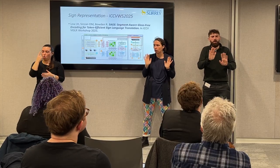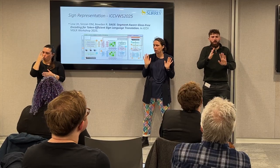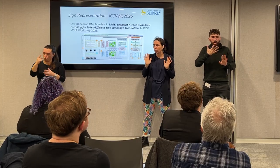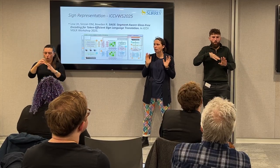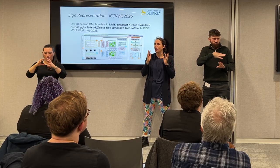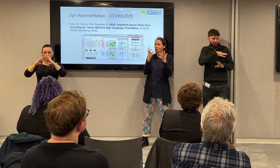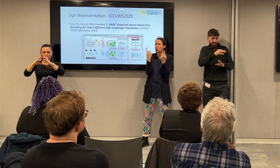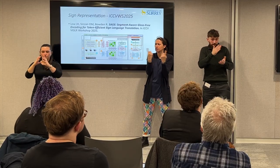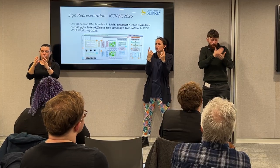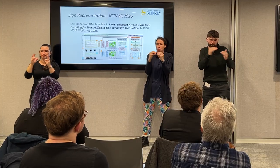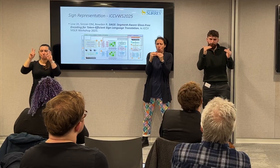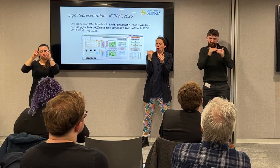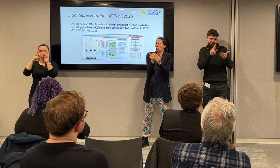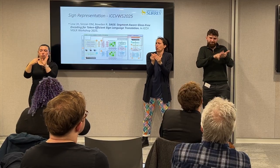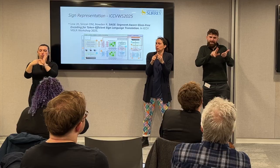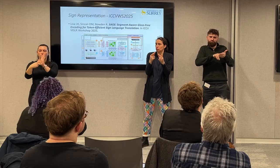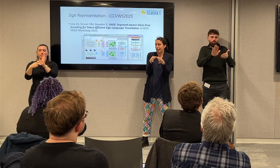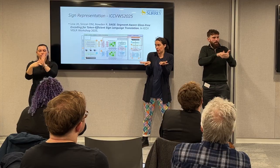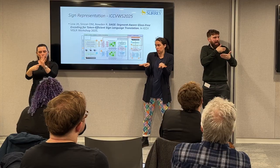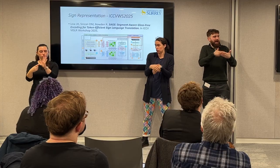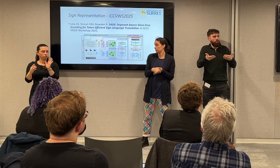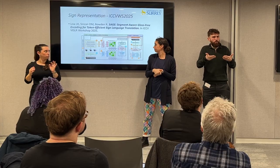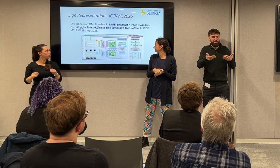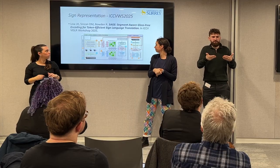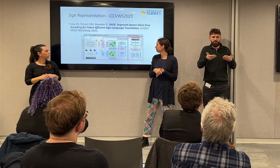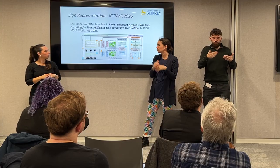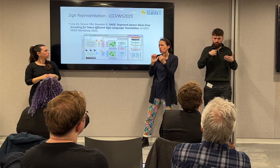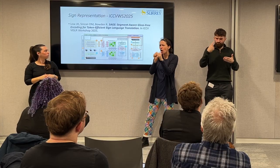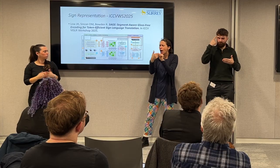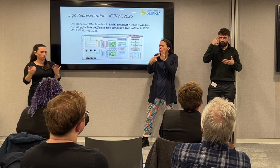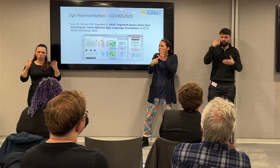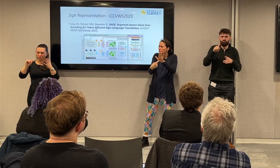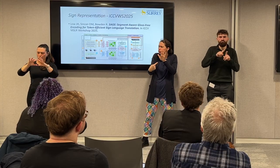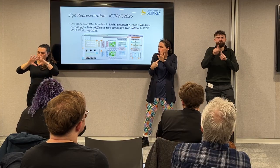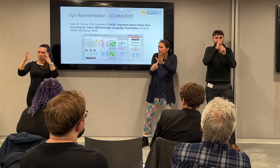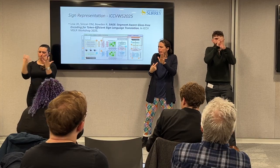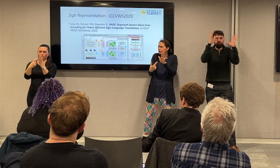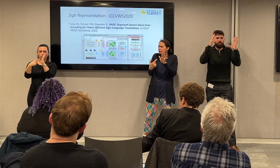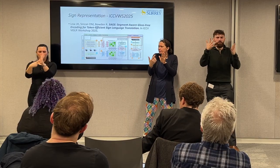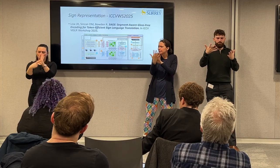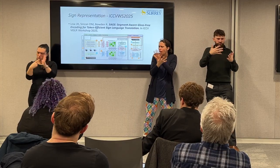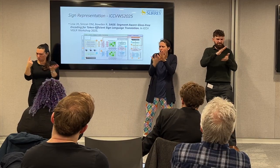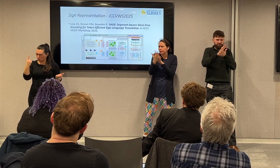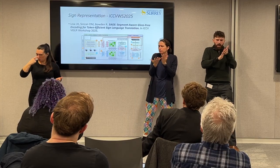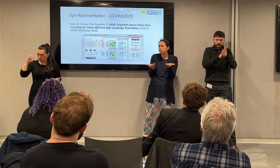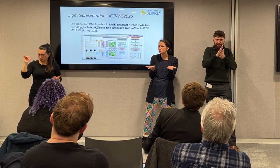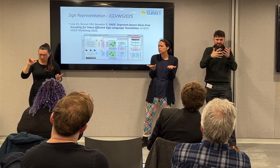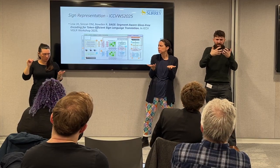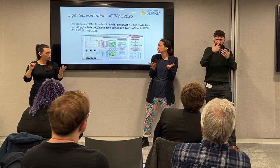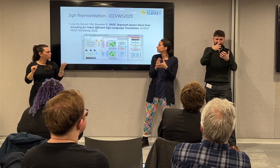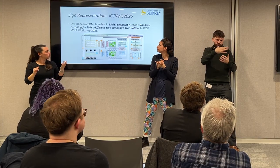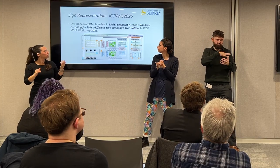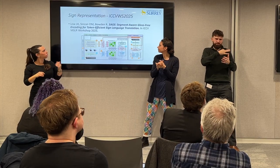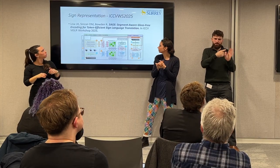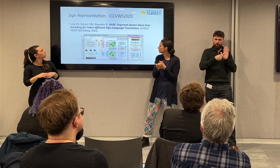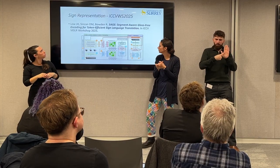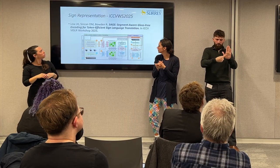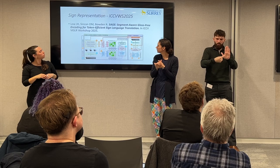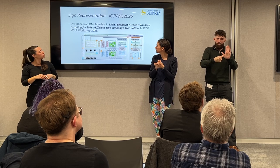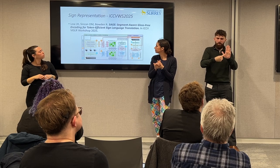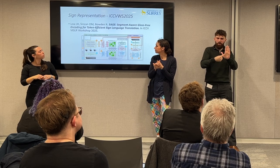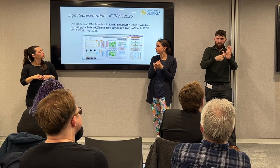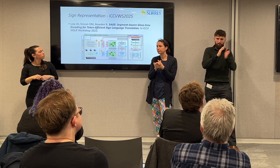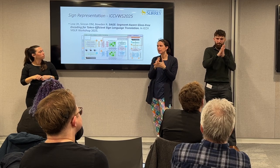closer to language. So we've been looking at how do we represent signs that